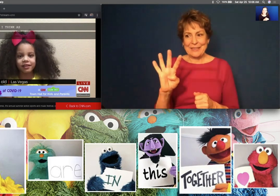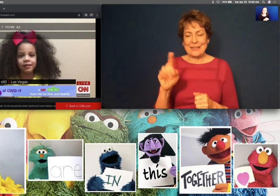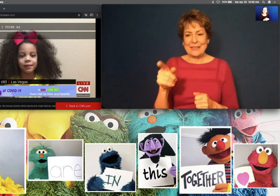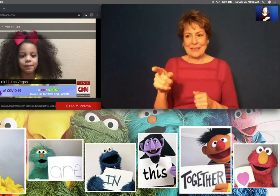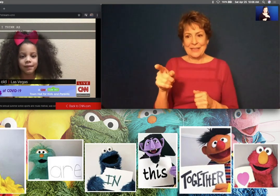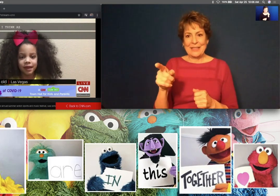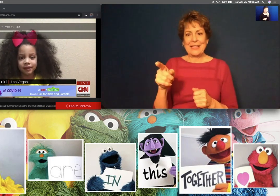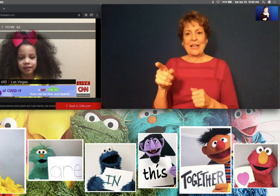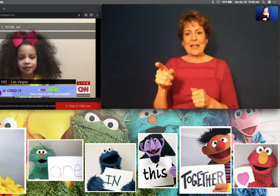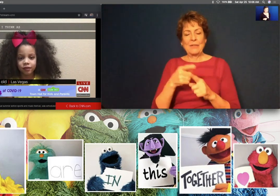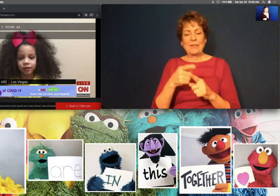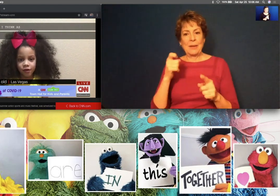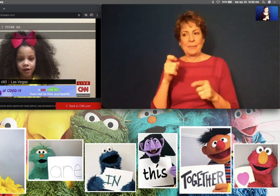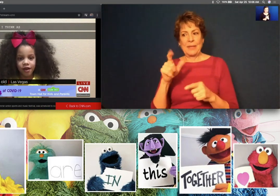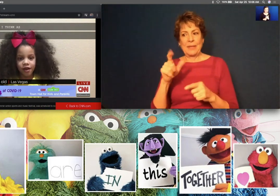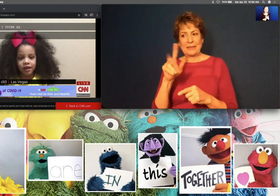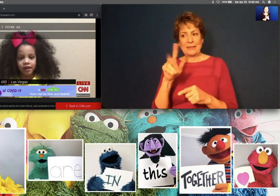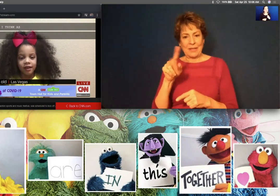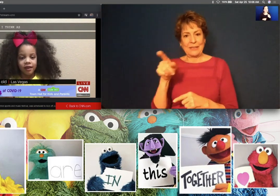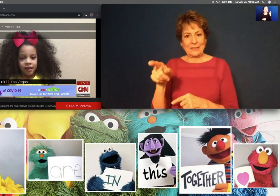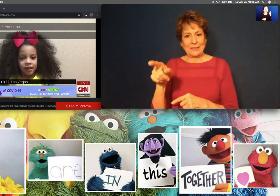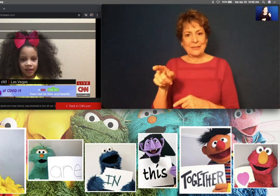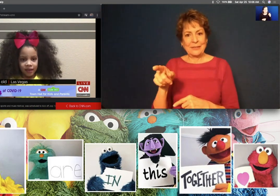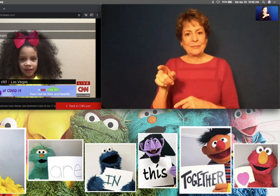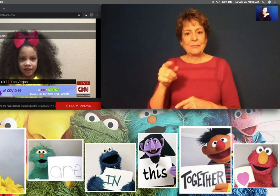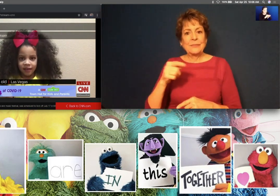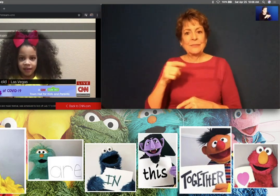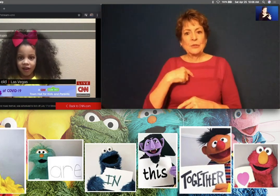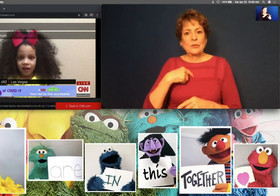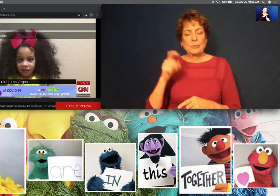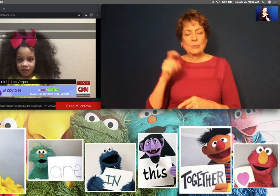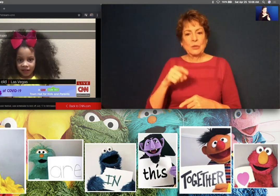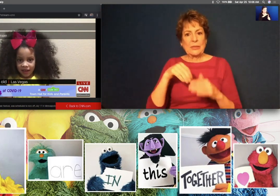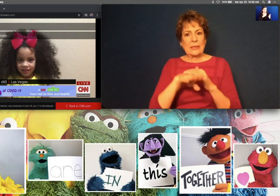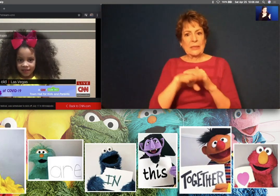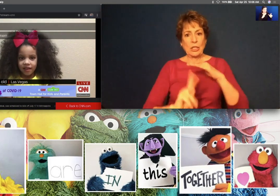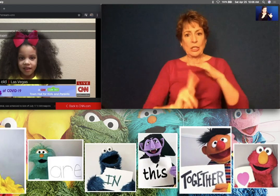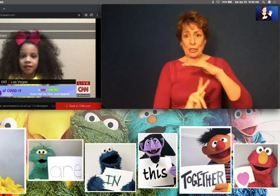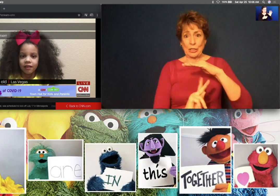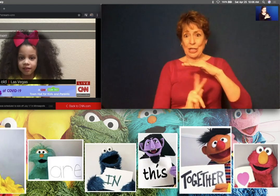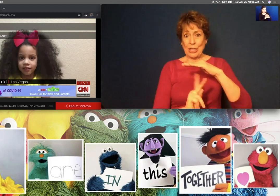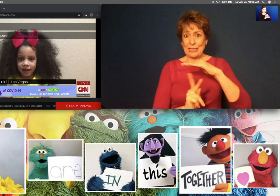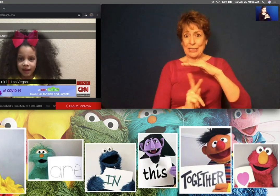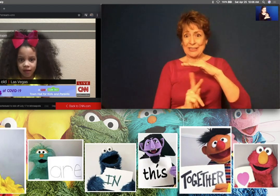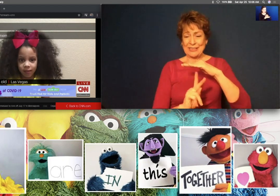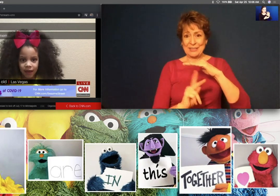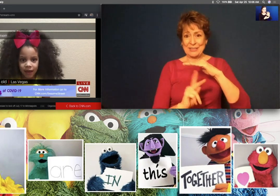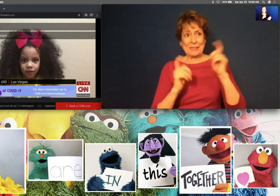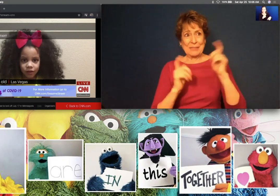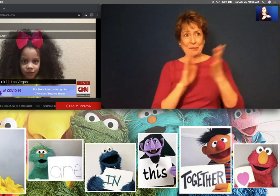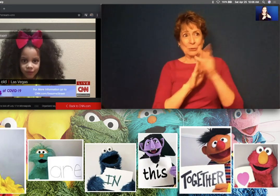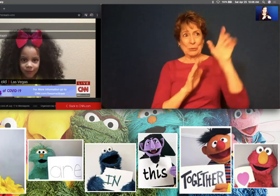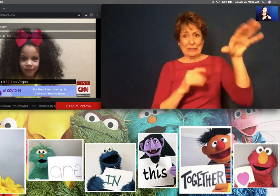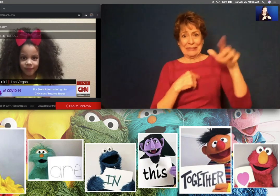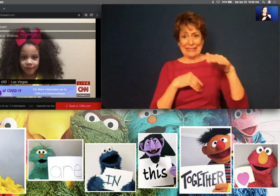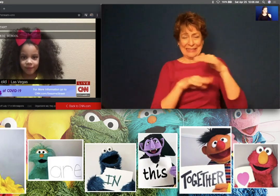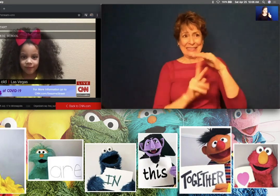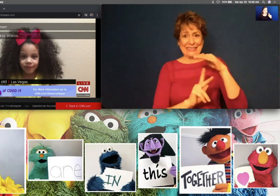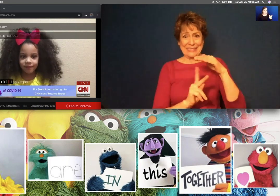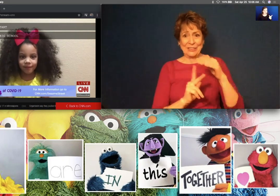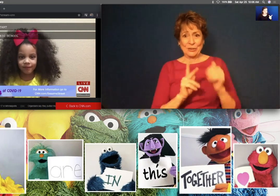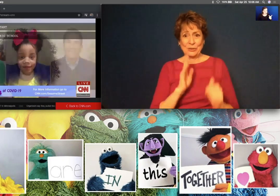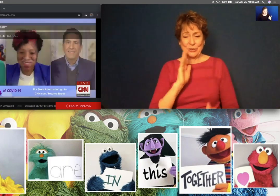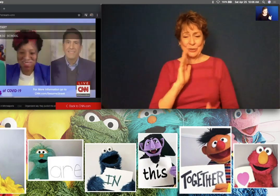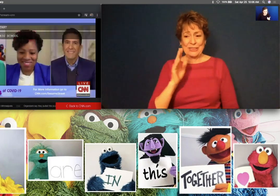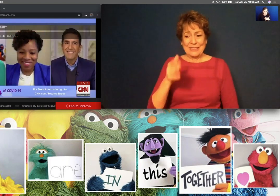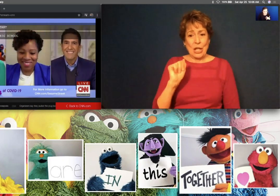I'm supposed to start kindergarten in the big school in August. Do you